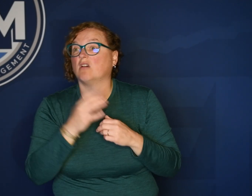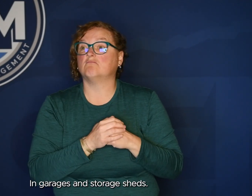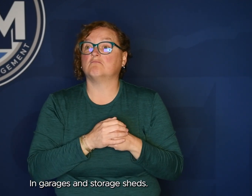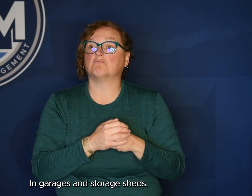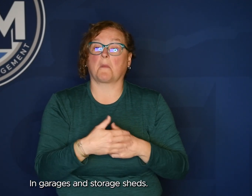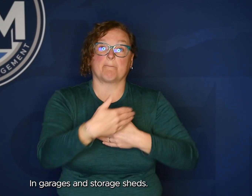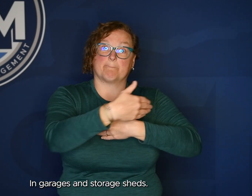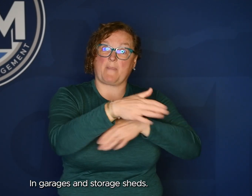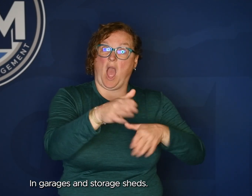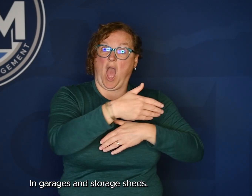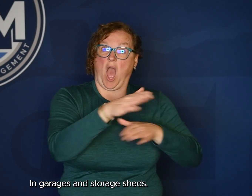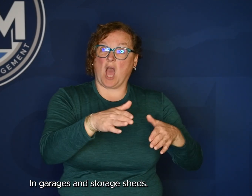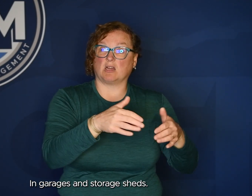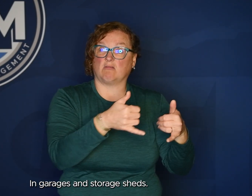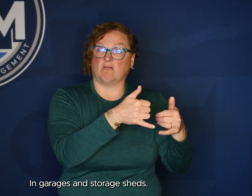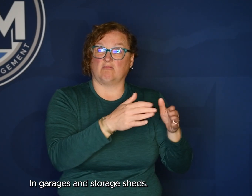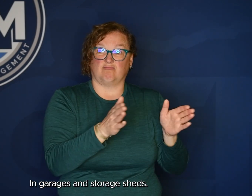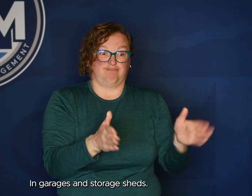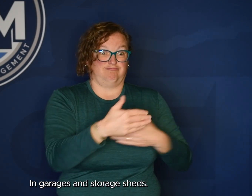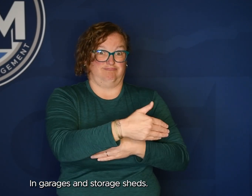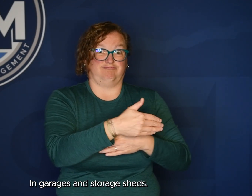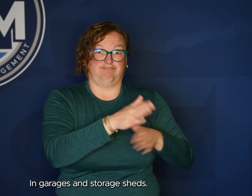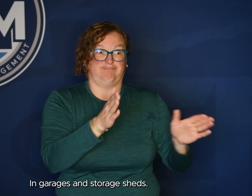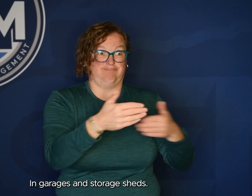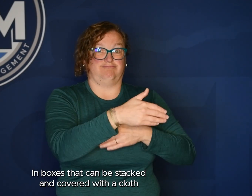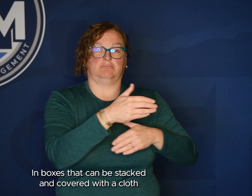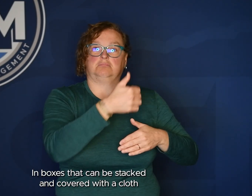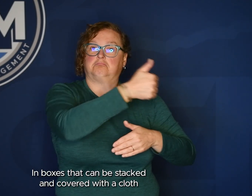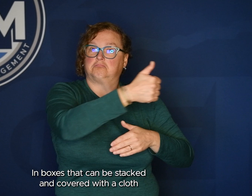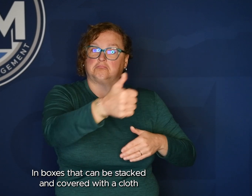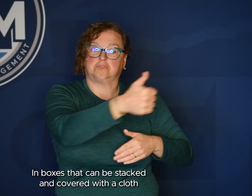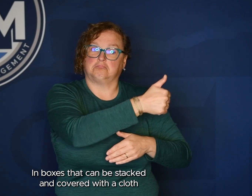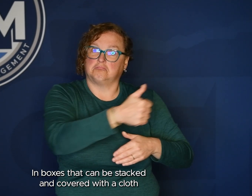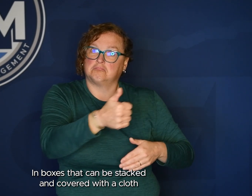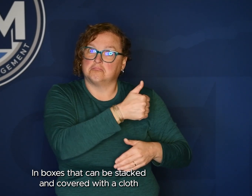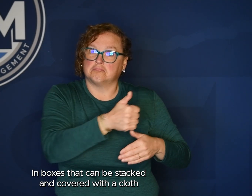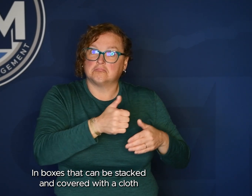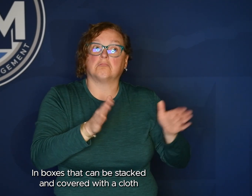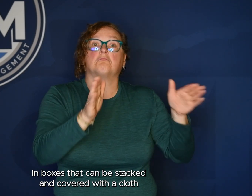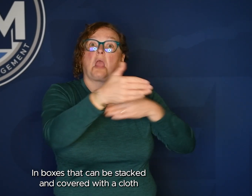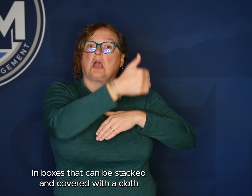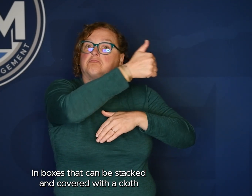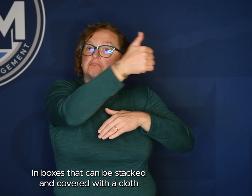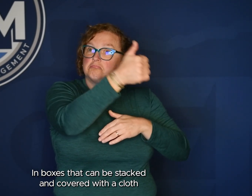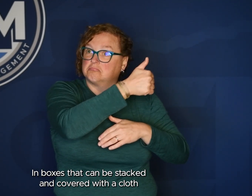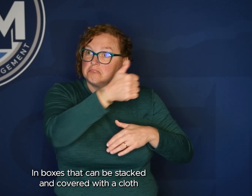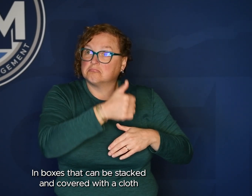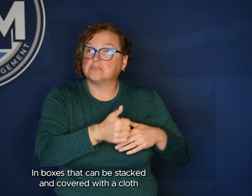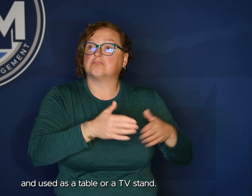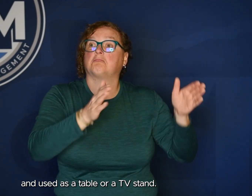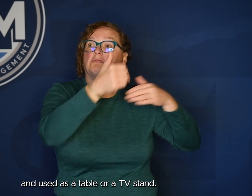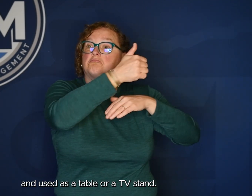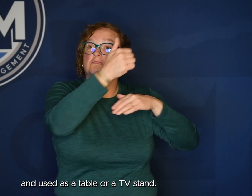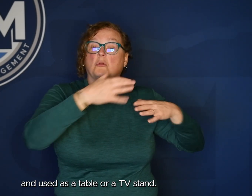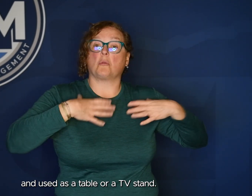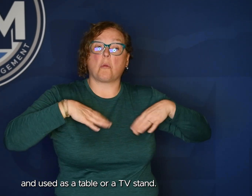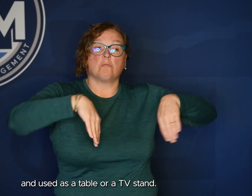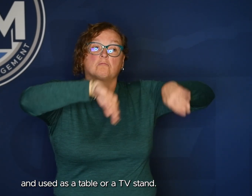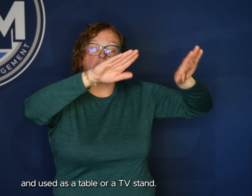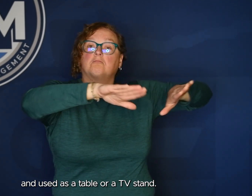In garages and storage sheds. In boxes that can be stacked and covered with a cloth and used as a table or a